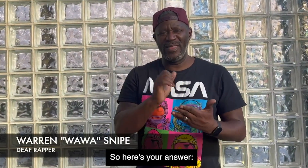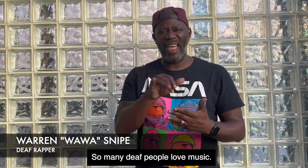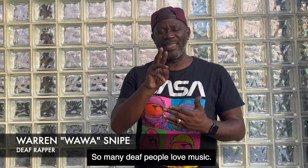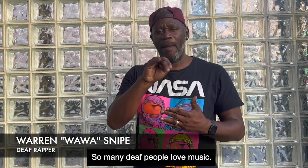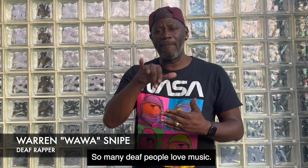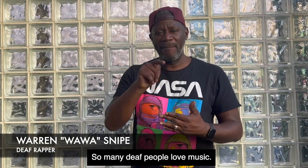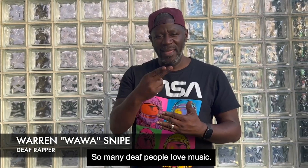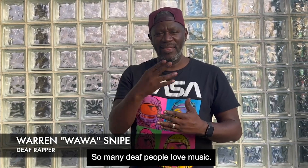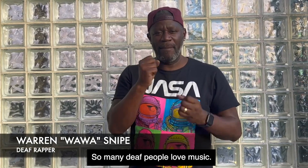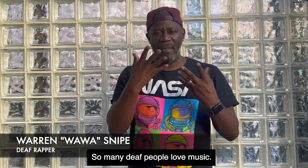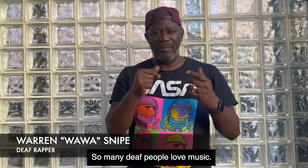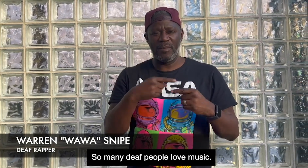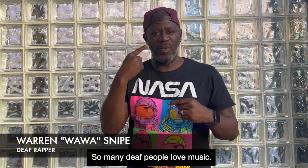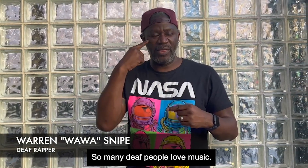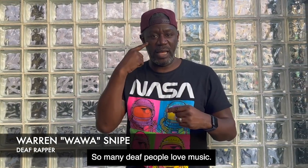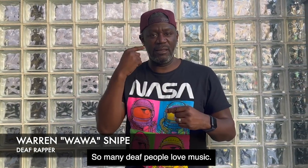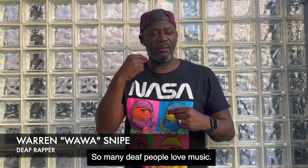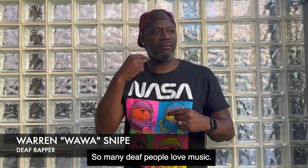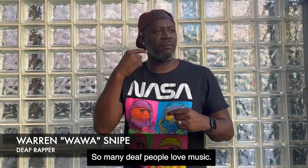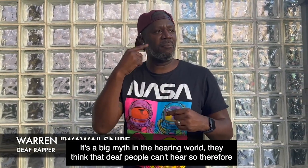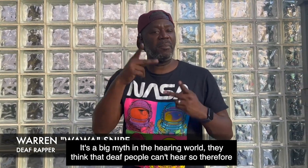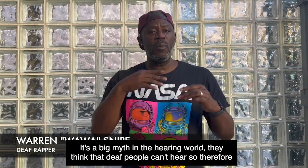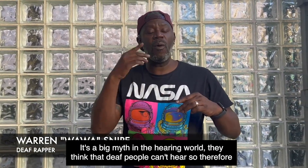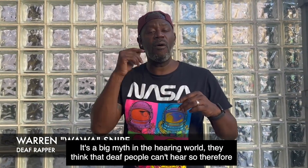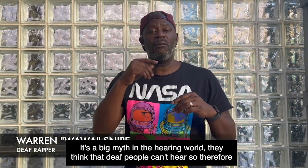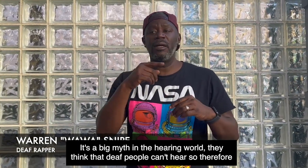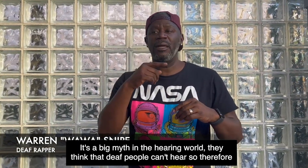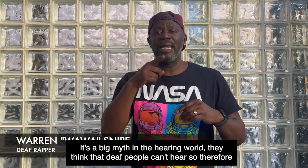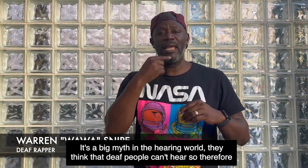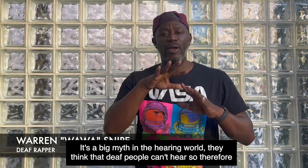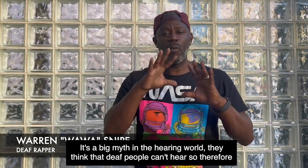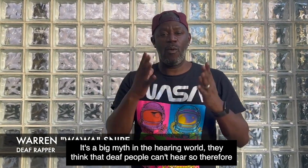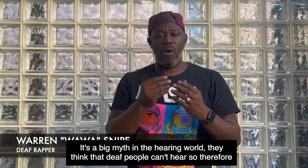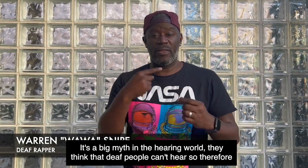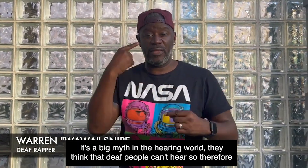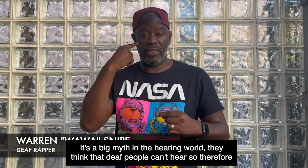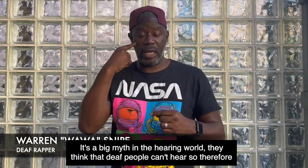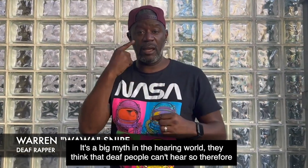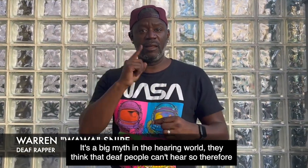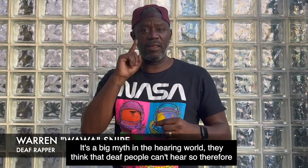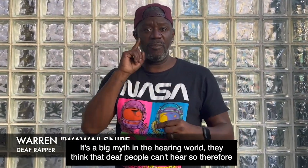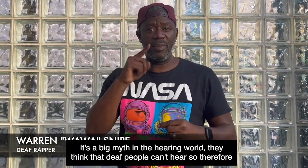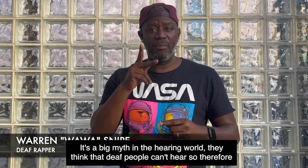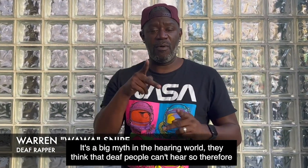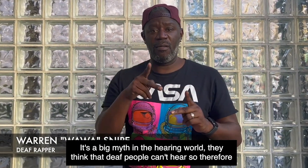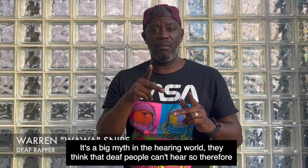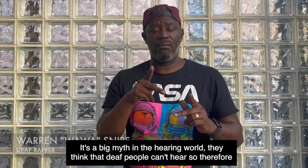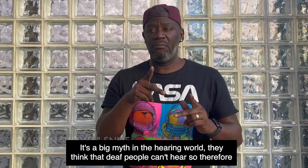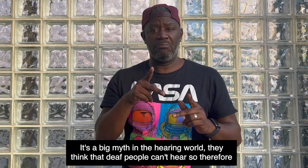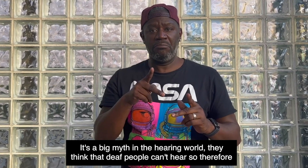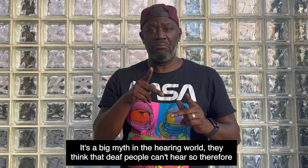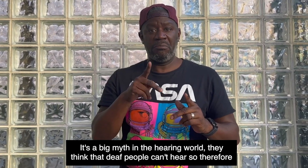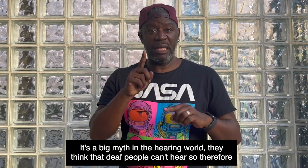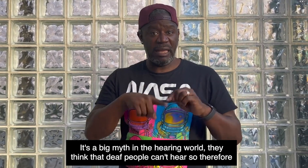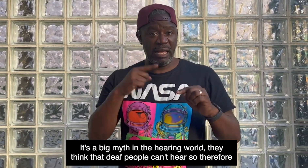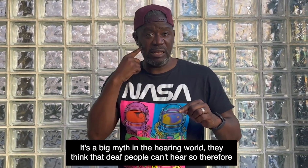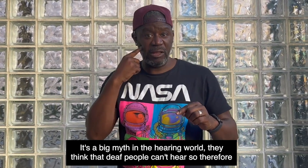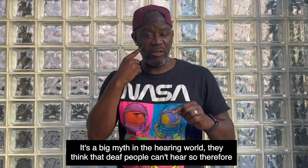So many deaf people love music. It's a big myth in the hearing world. They think that deaf people can't hear,